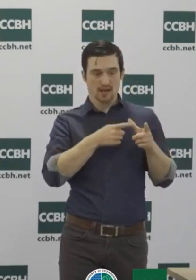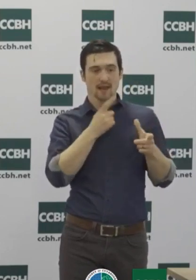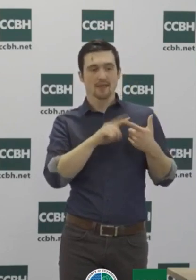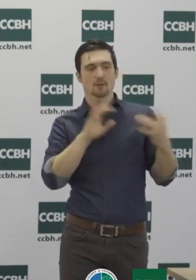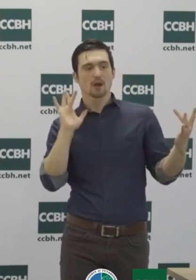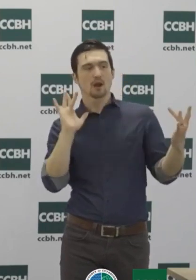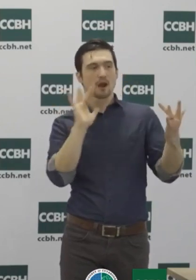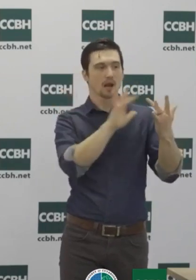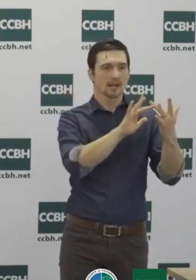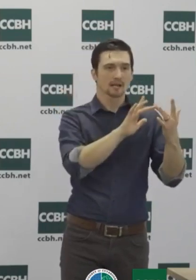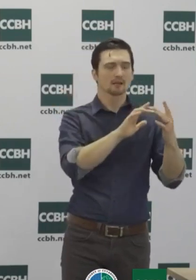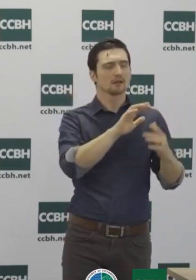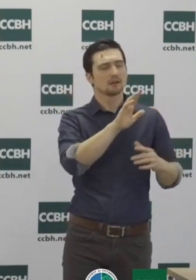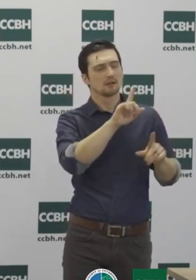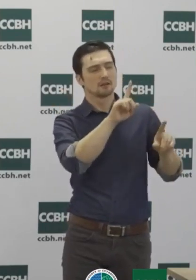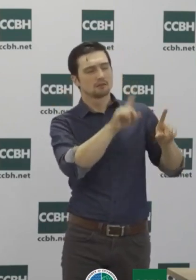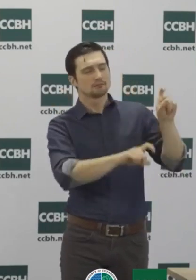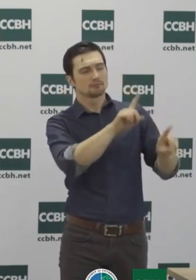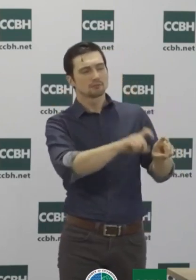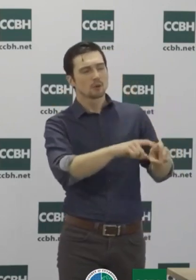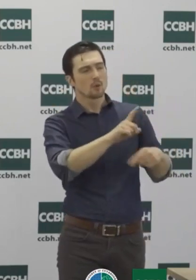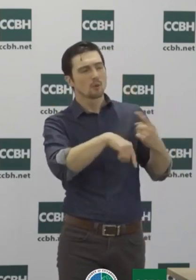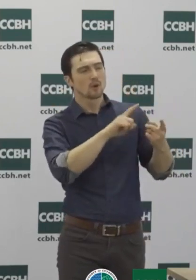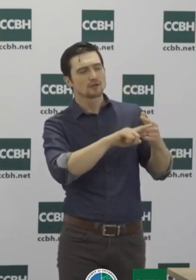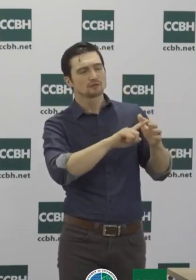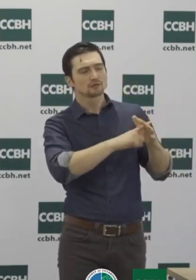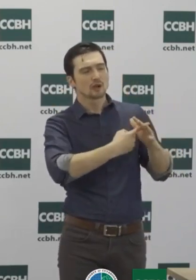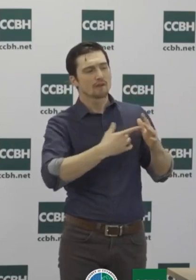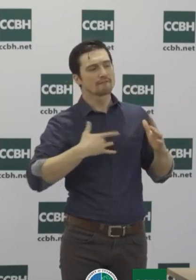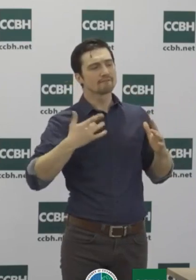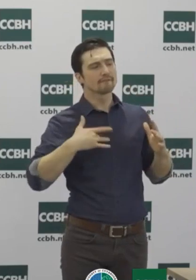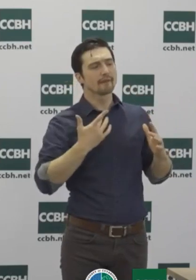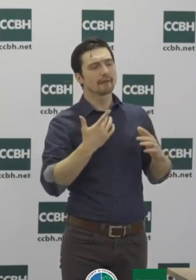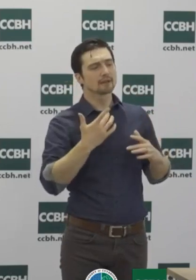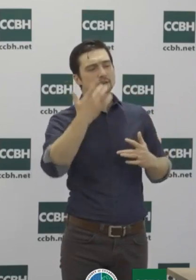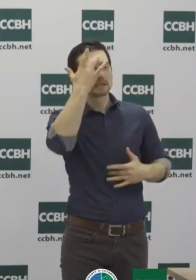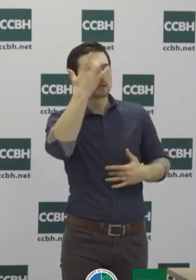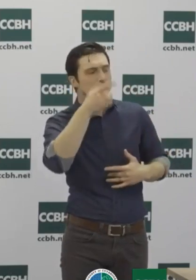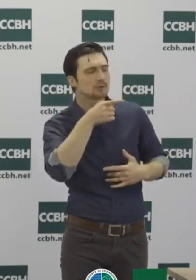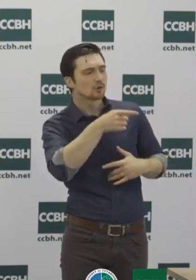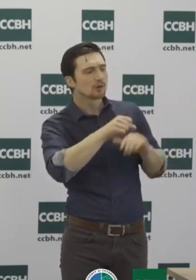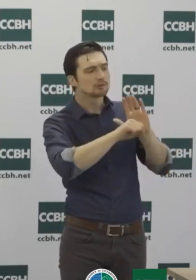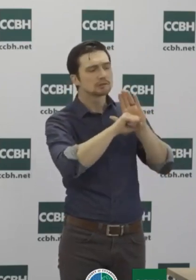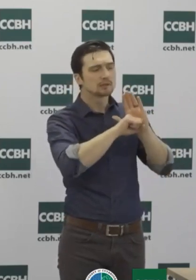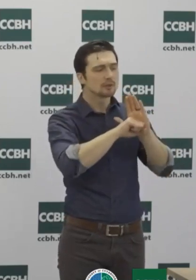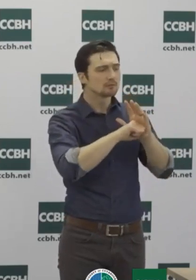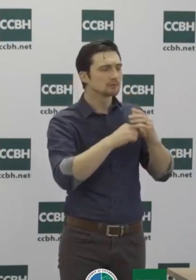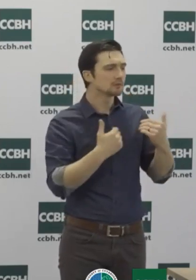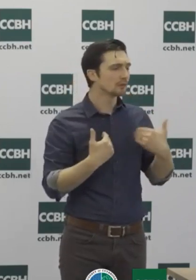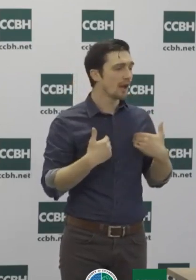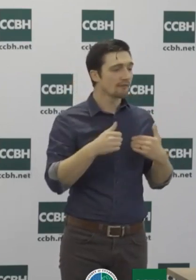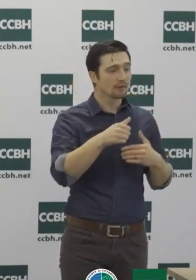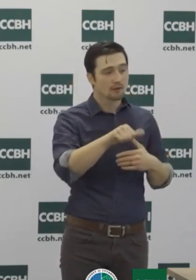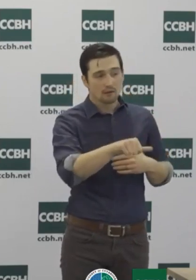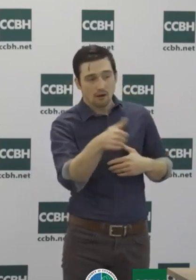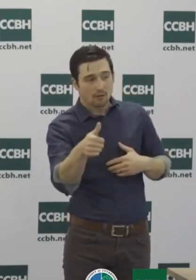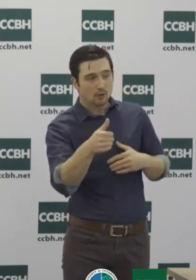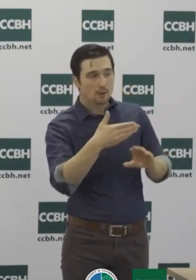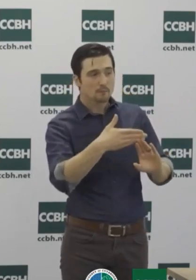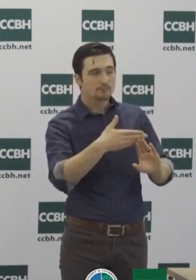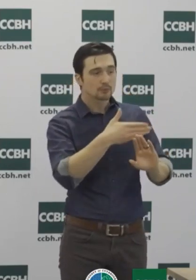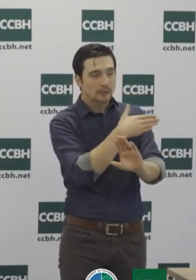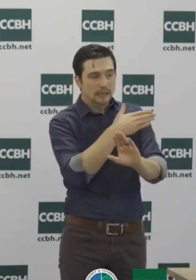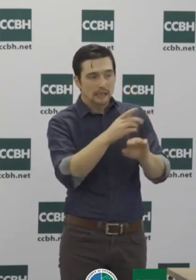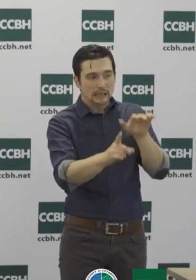feel sick. What kind of symptoms are they having? Do they have underlying